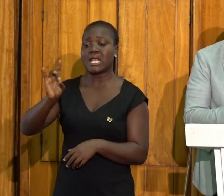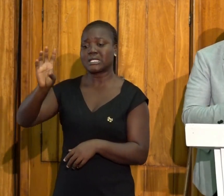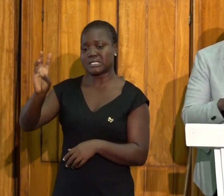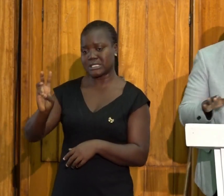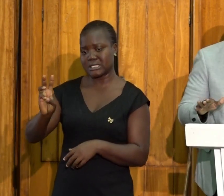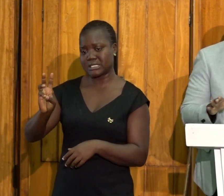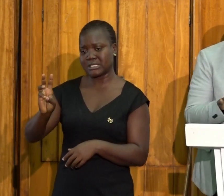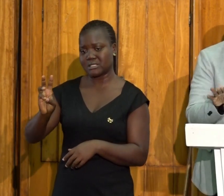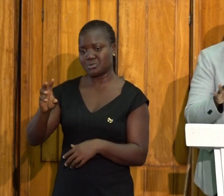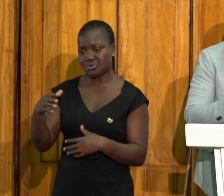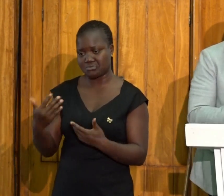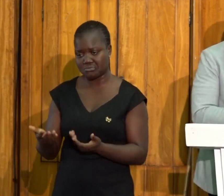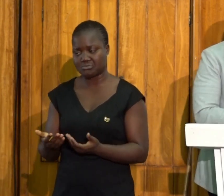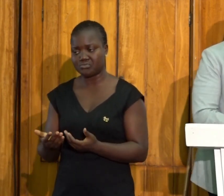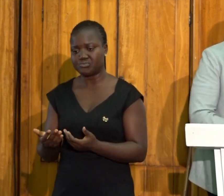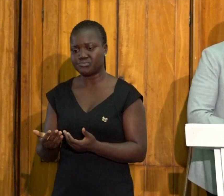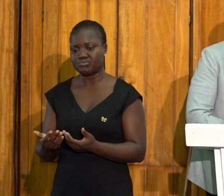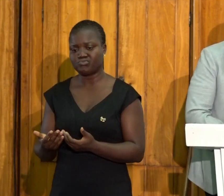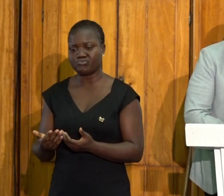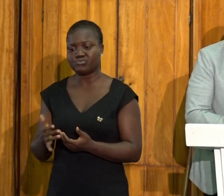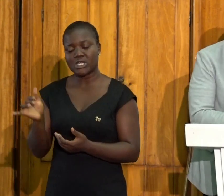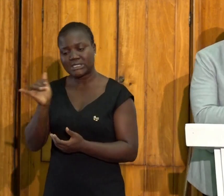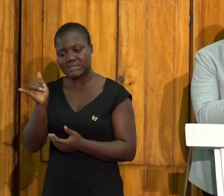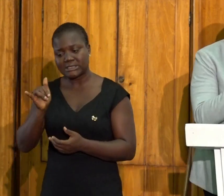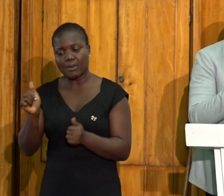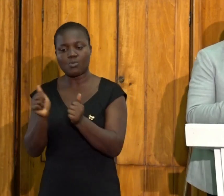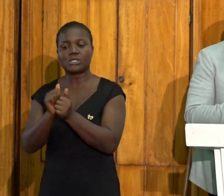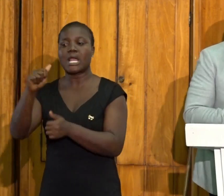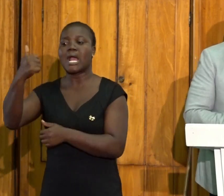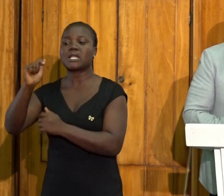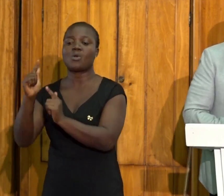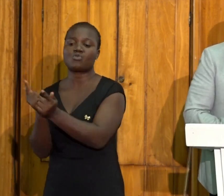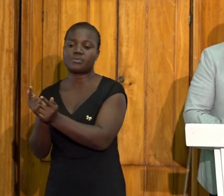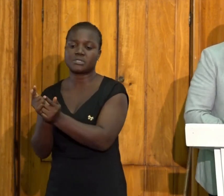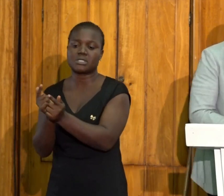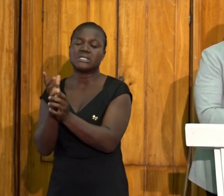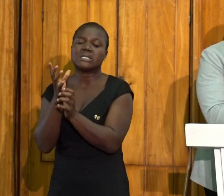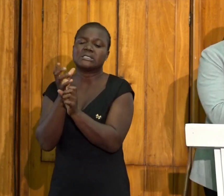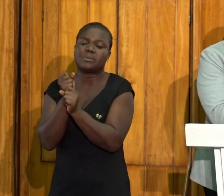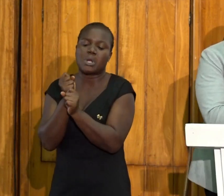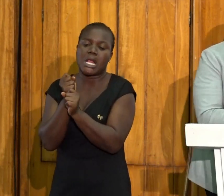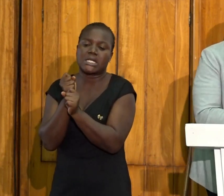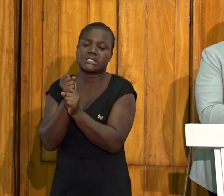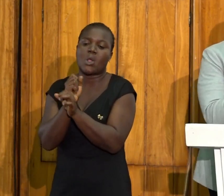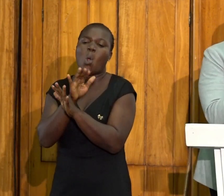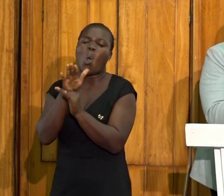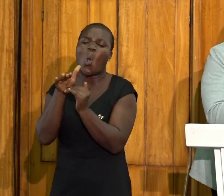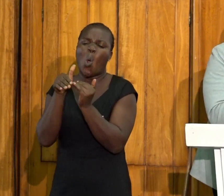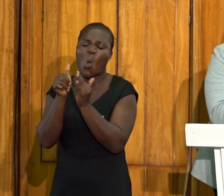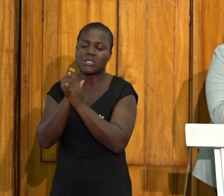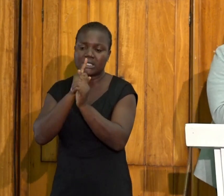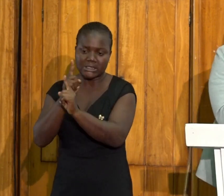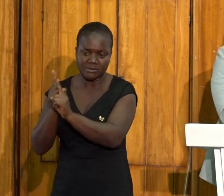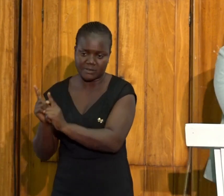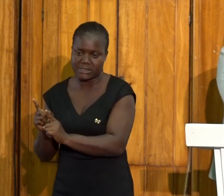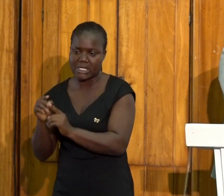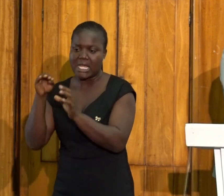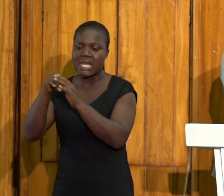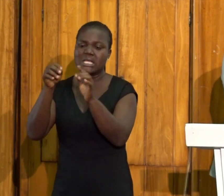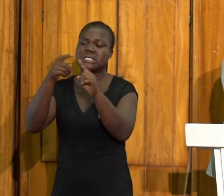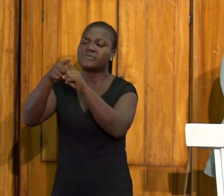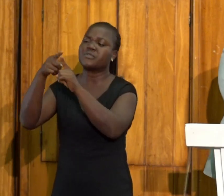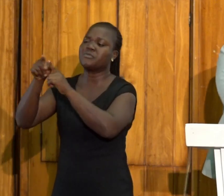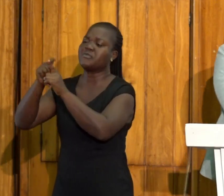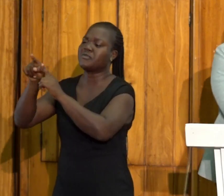96.4%. This was almost similar to the other groups. And just in short, the outcomes or adverse events between those that